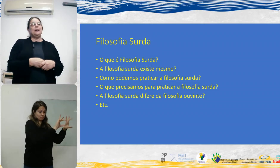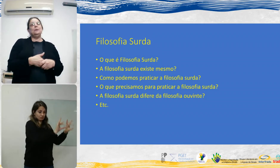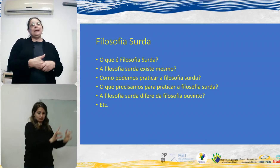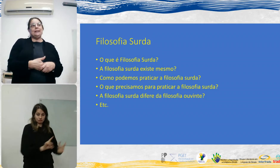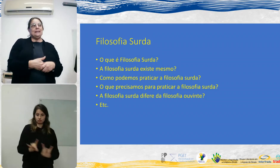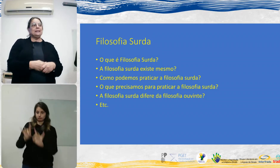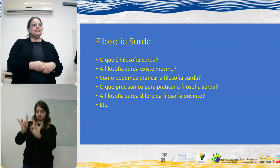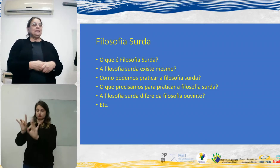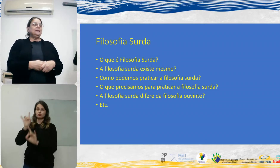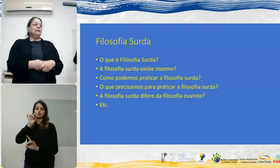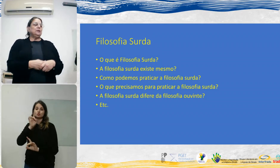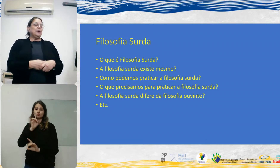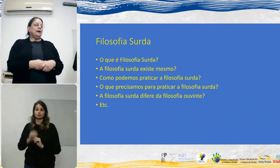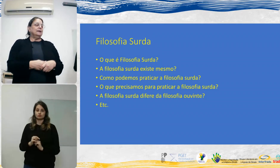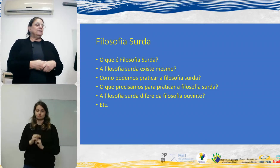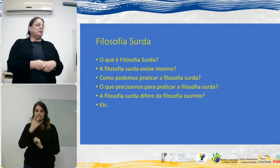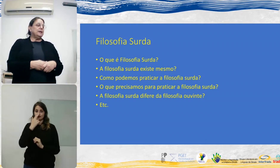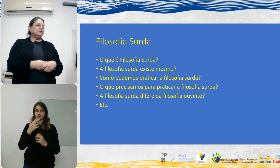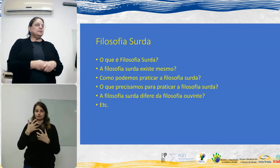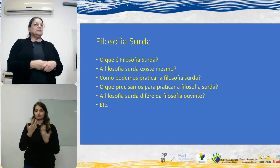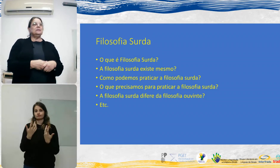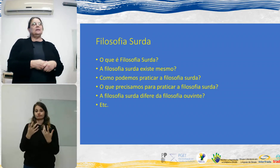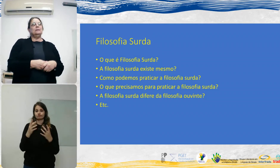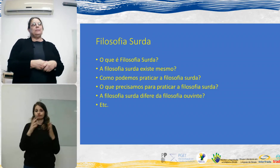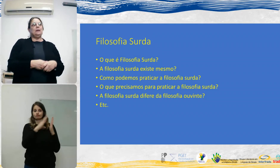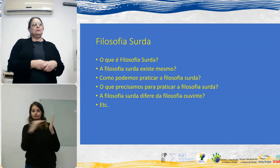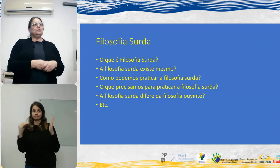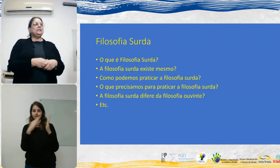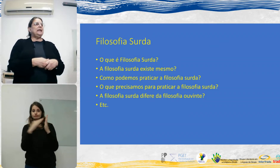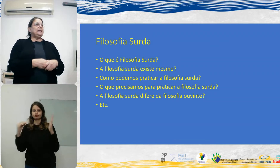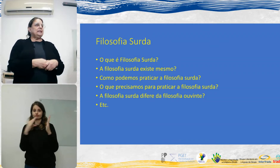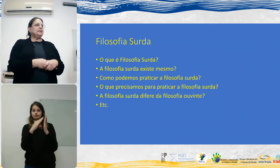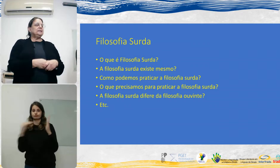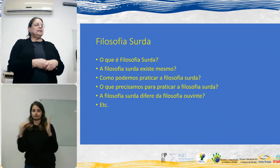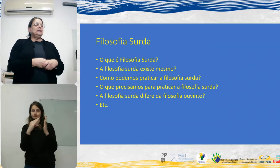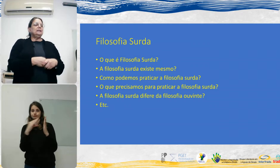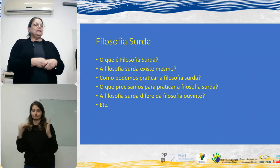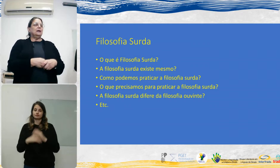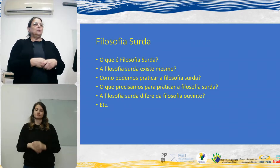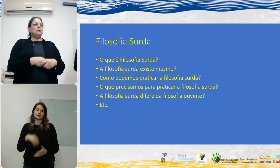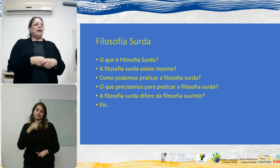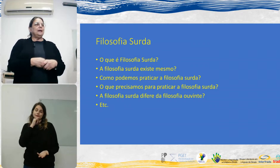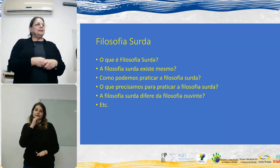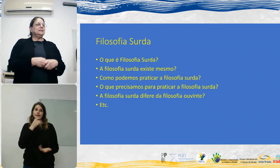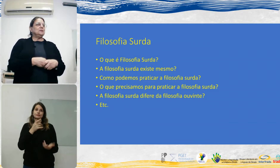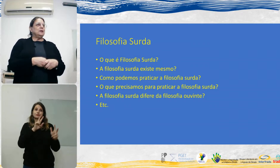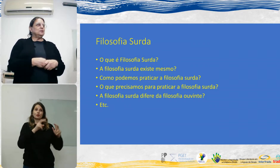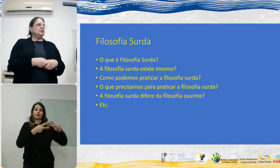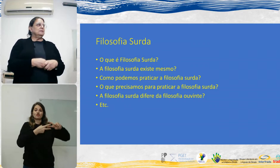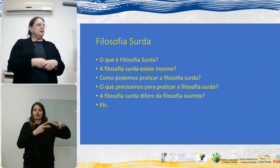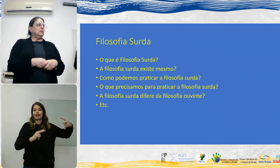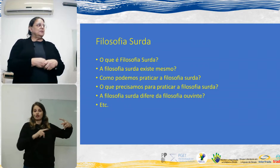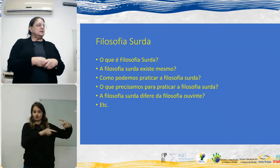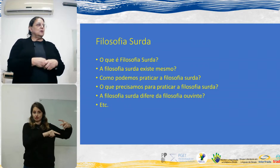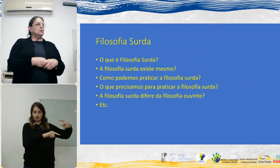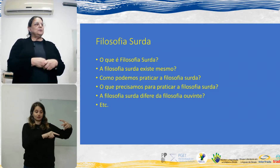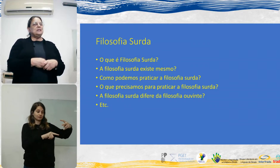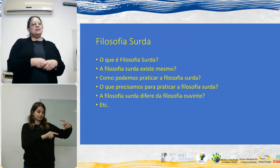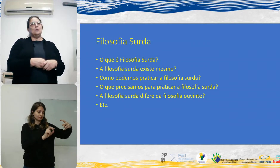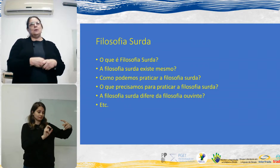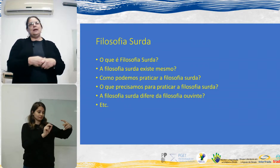in bioethics, you have questions about genetics. Now you add this question about